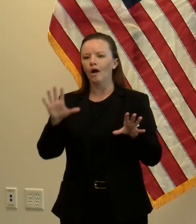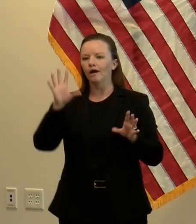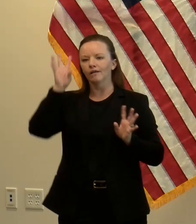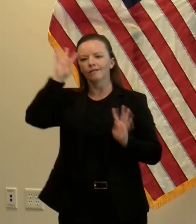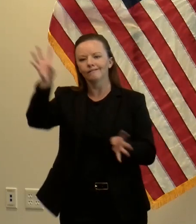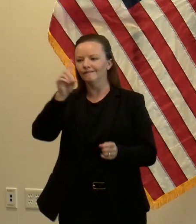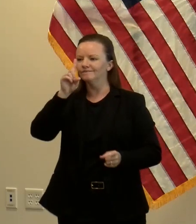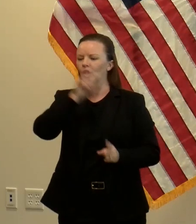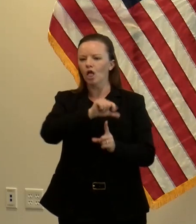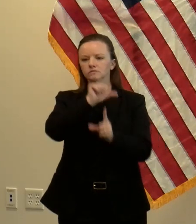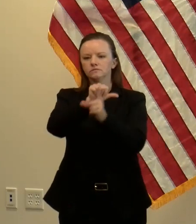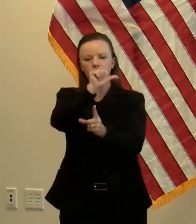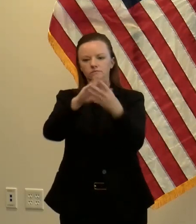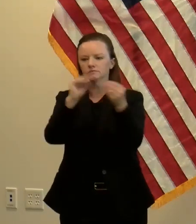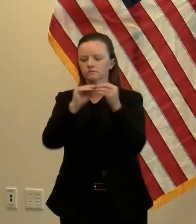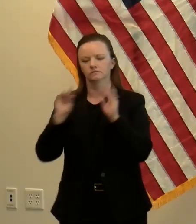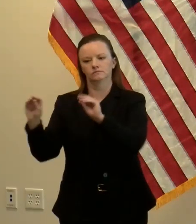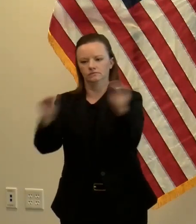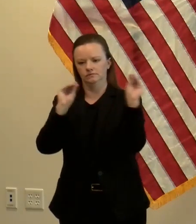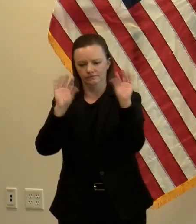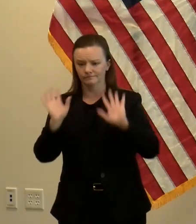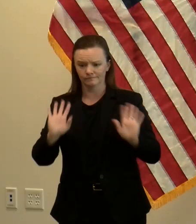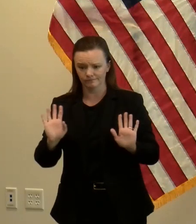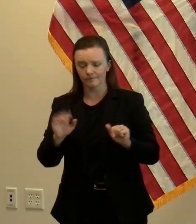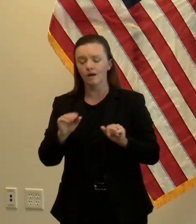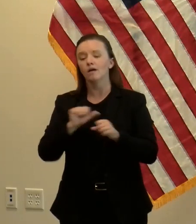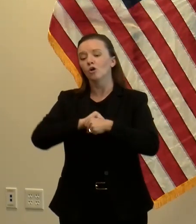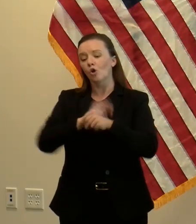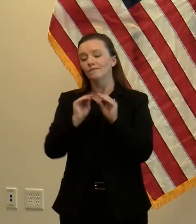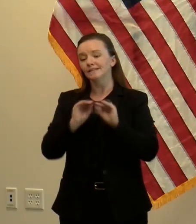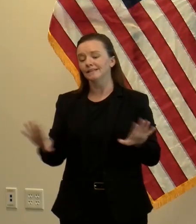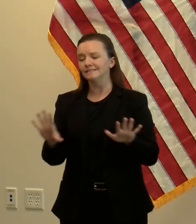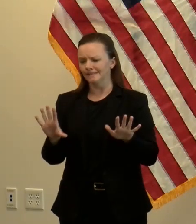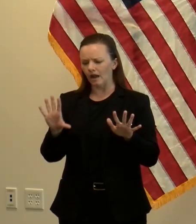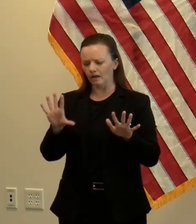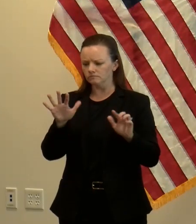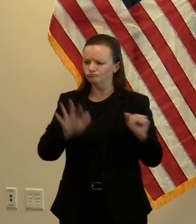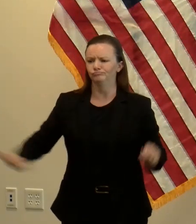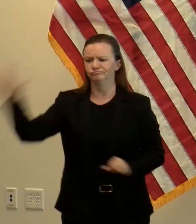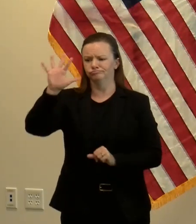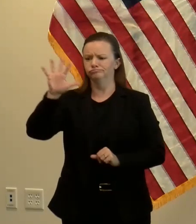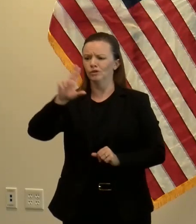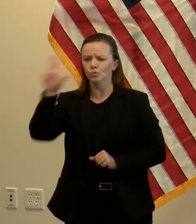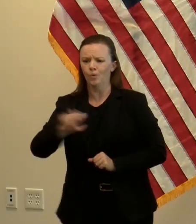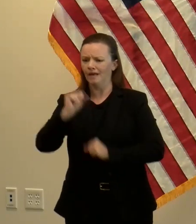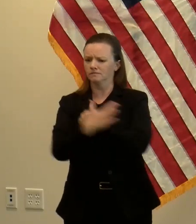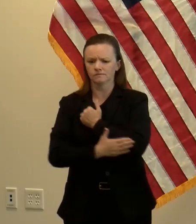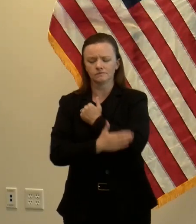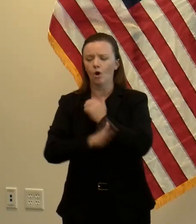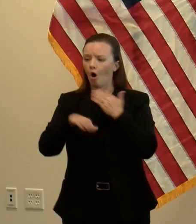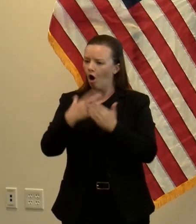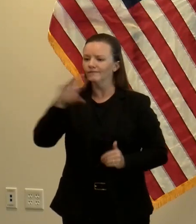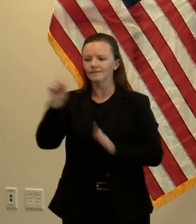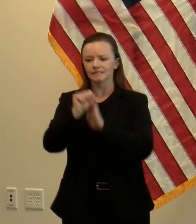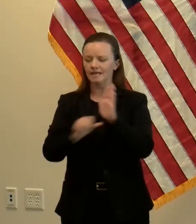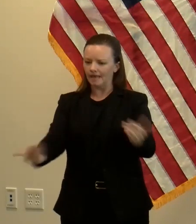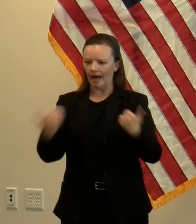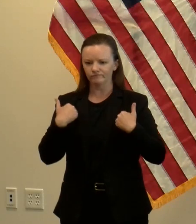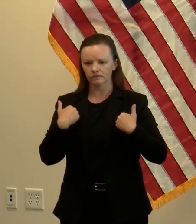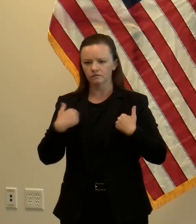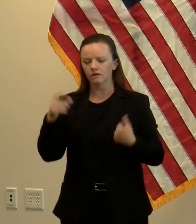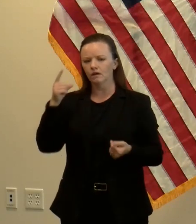there. I mean, COVID-19 is widespread in this country, everywhere, in all 50 states. I think it's